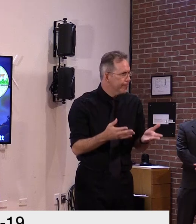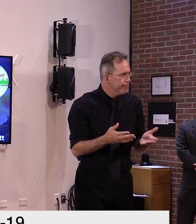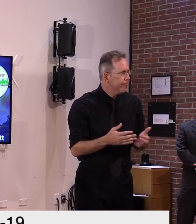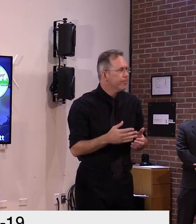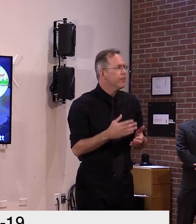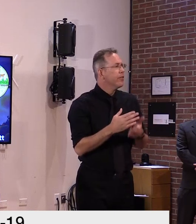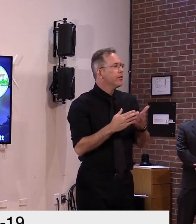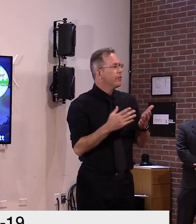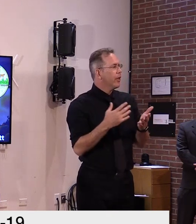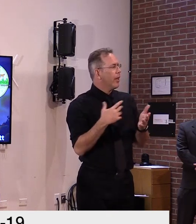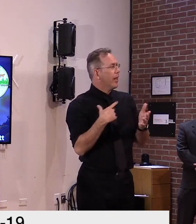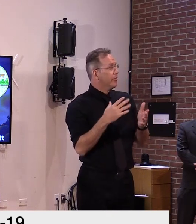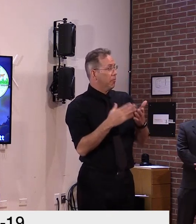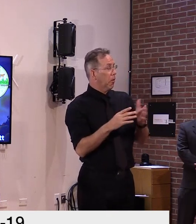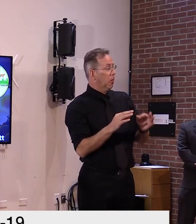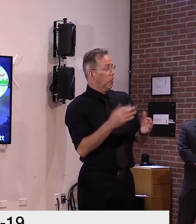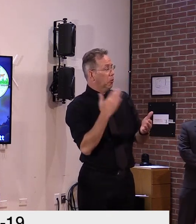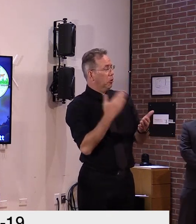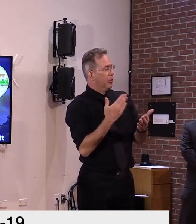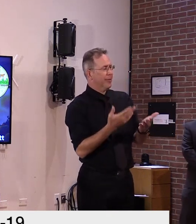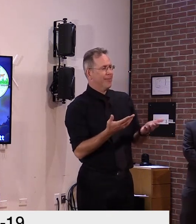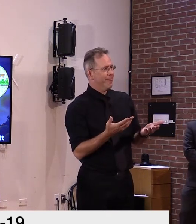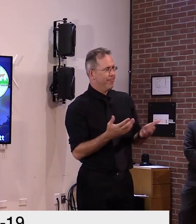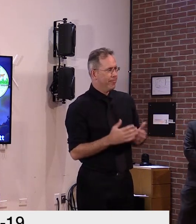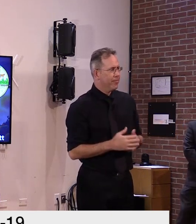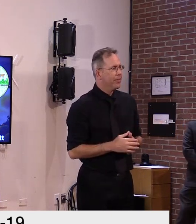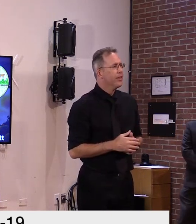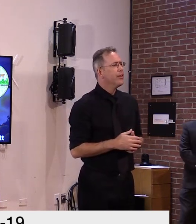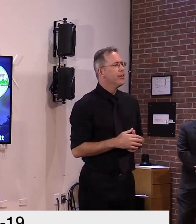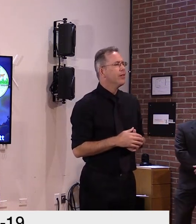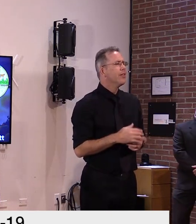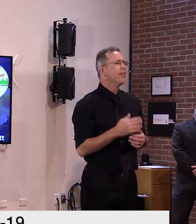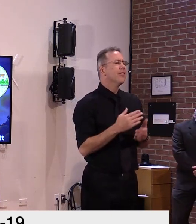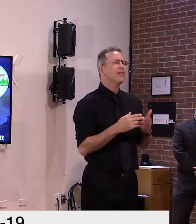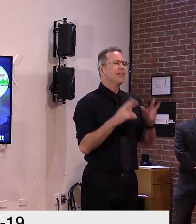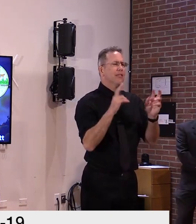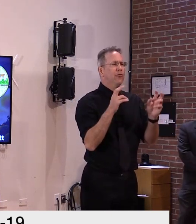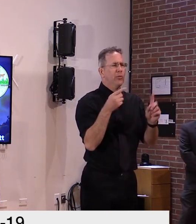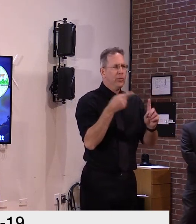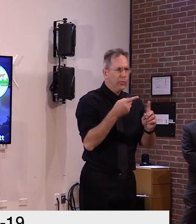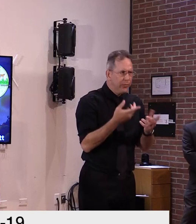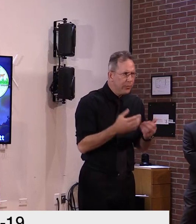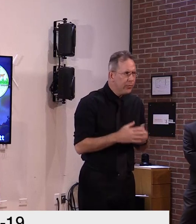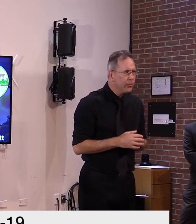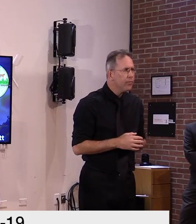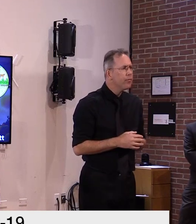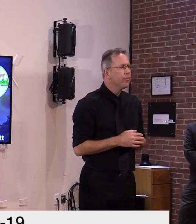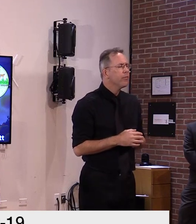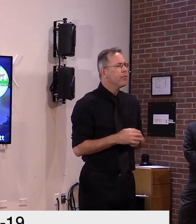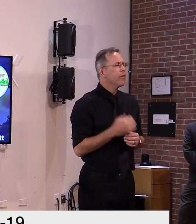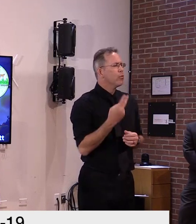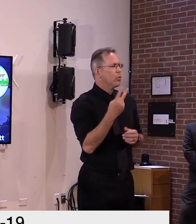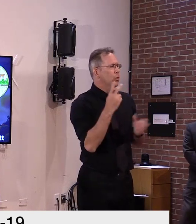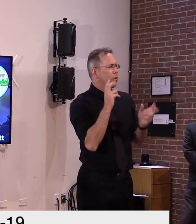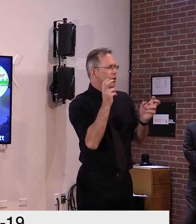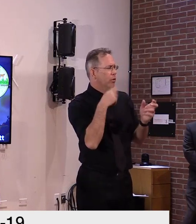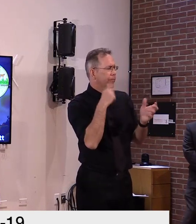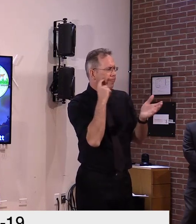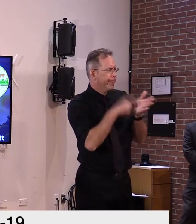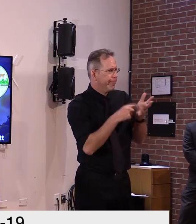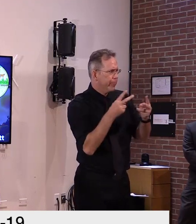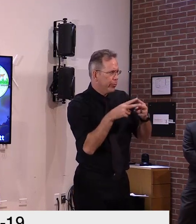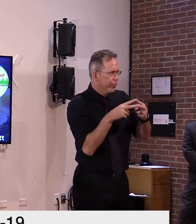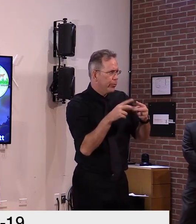But I think the bigger issue it raises, it's two issues, really. One is COVID